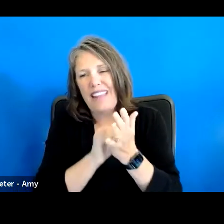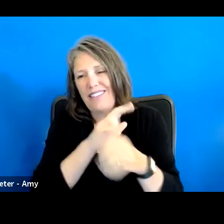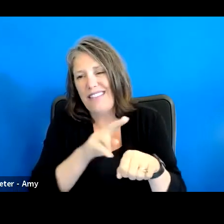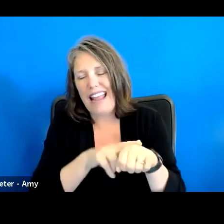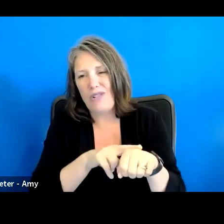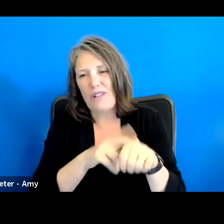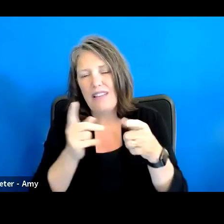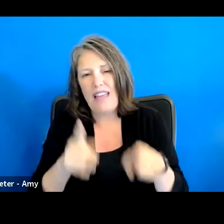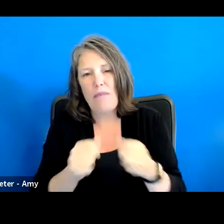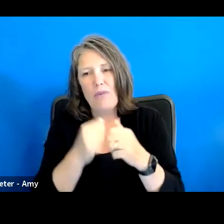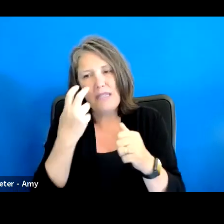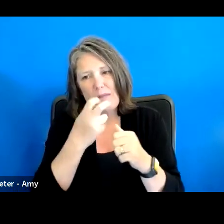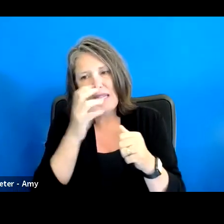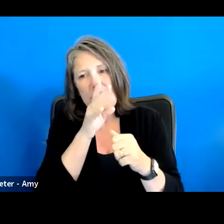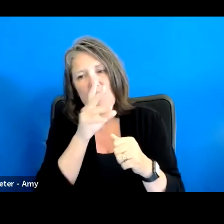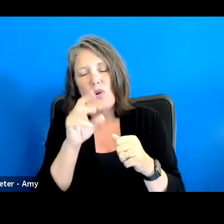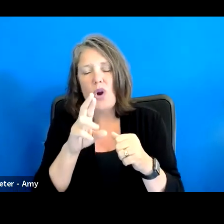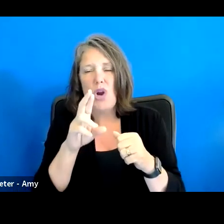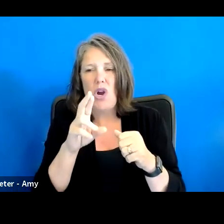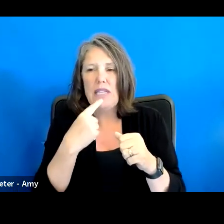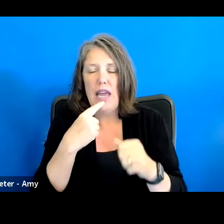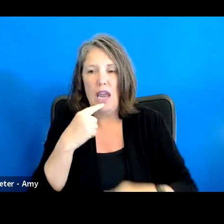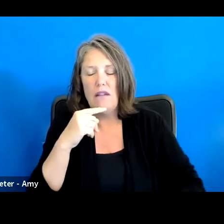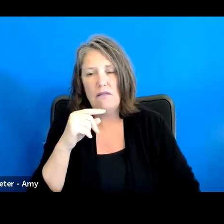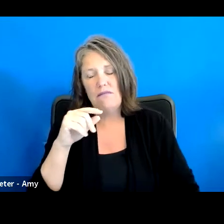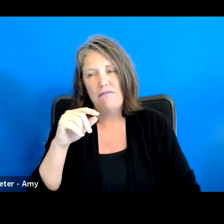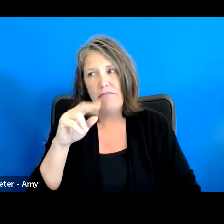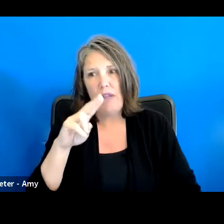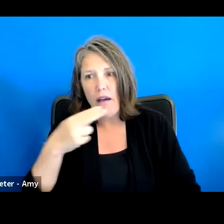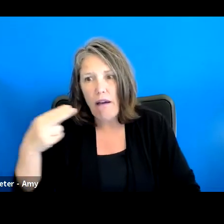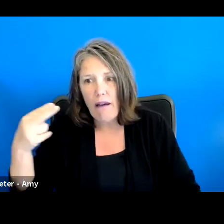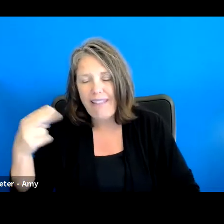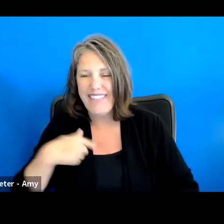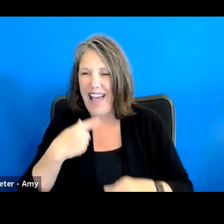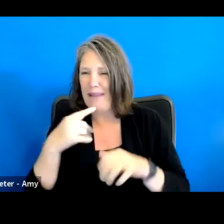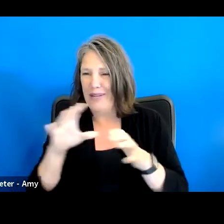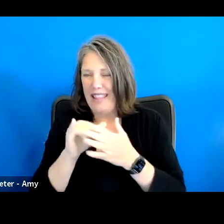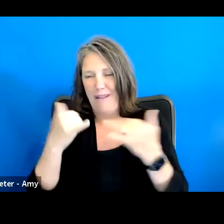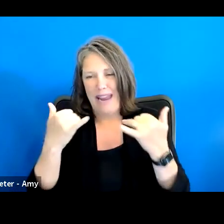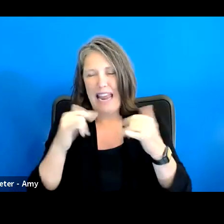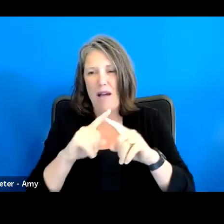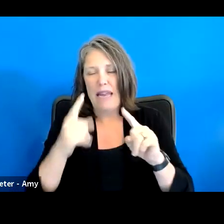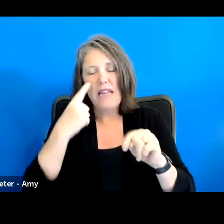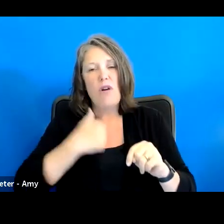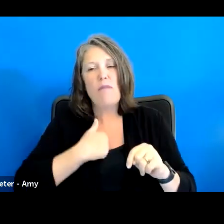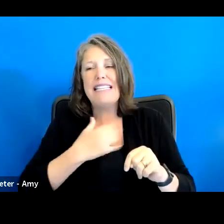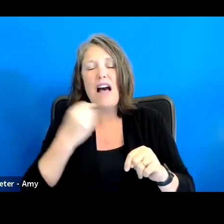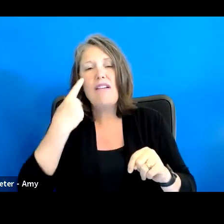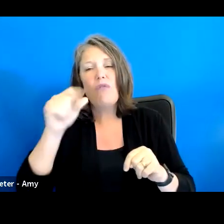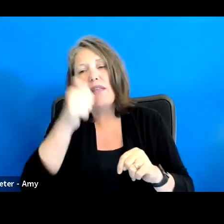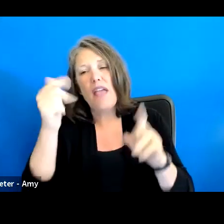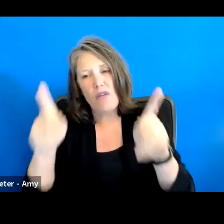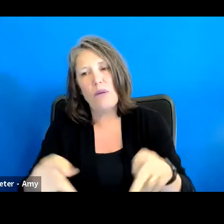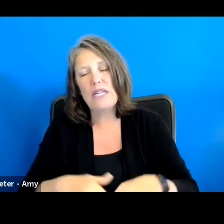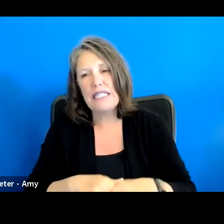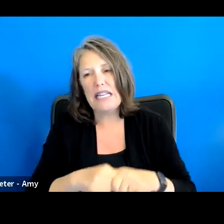come with speech, or saying, which I mean, I've been doing now. So it's for myself and for the other person,